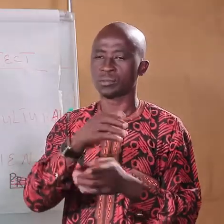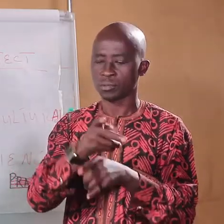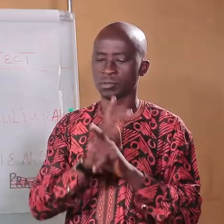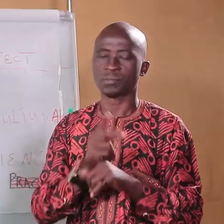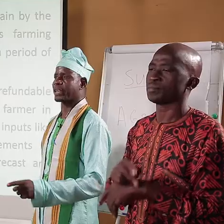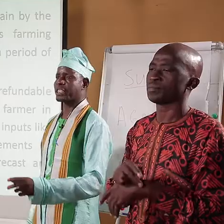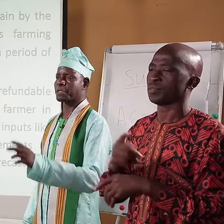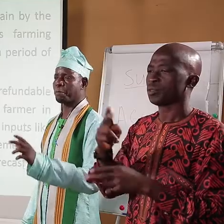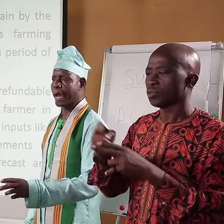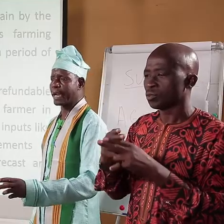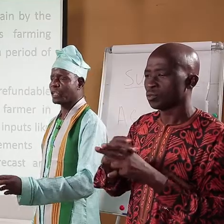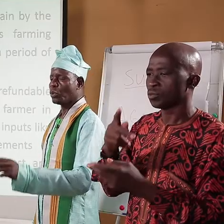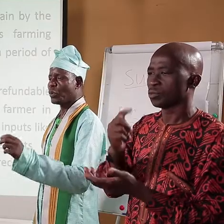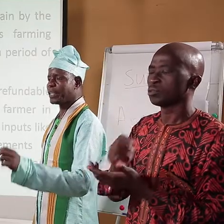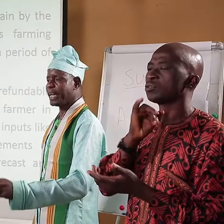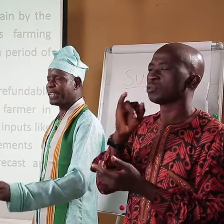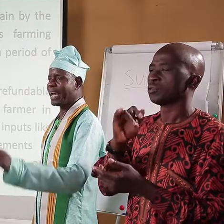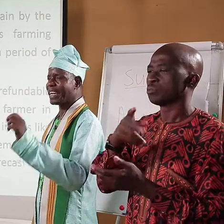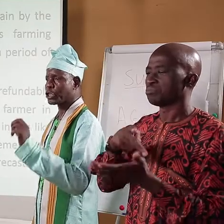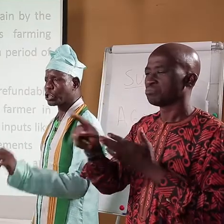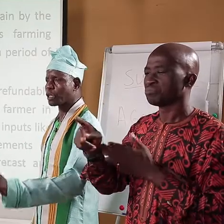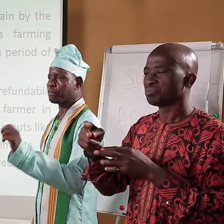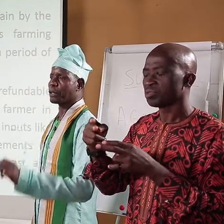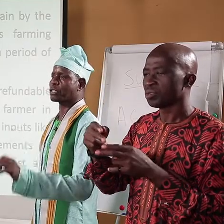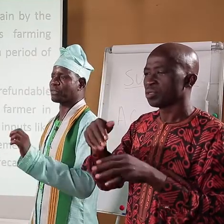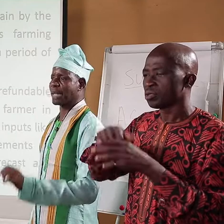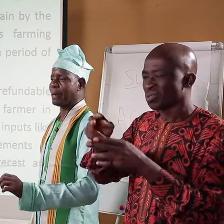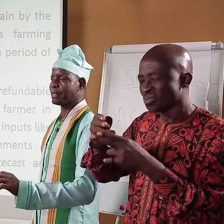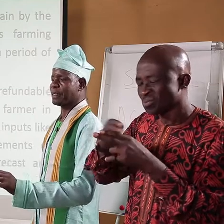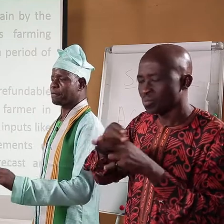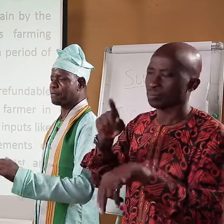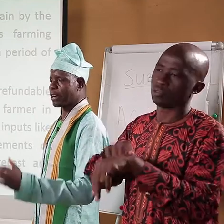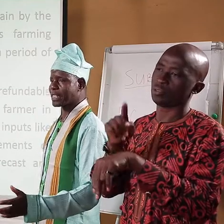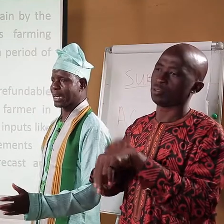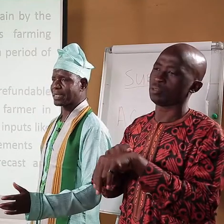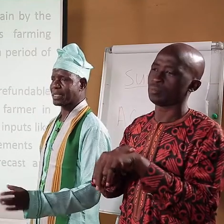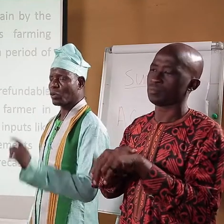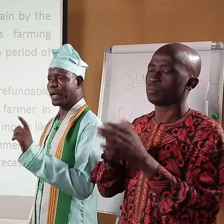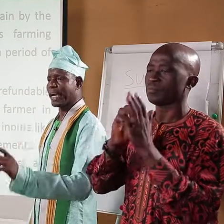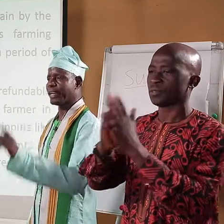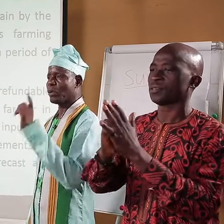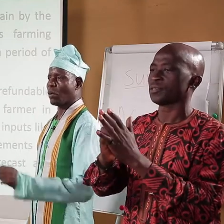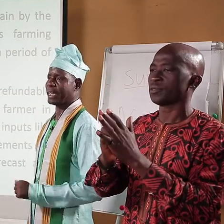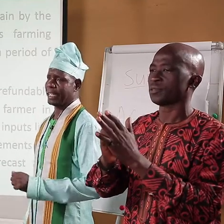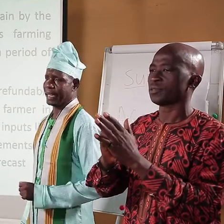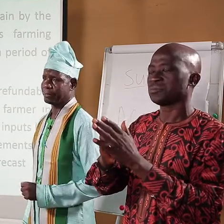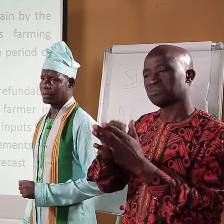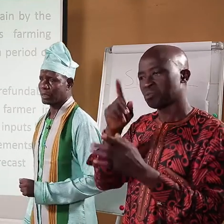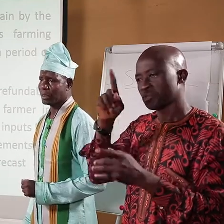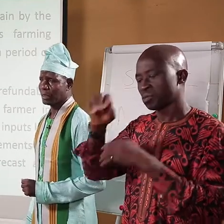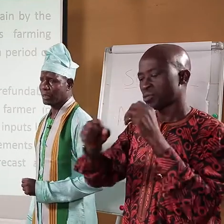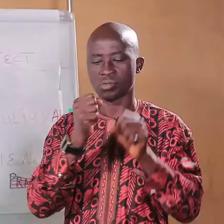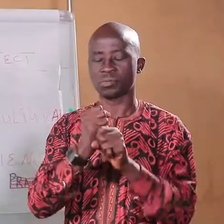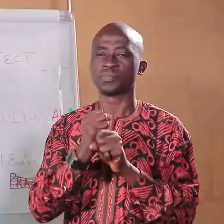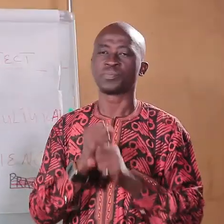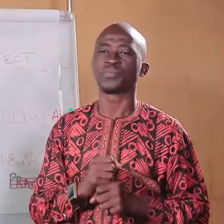The short-term credit is paid within a short period of time. For instance, within 1 year.